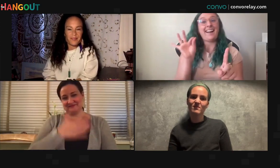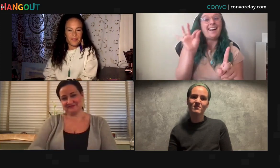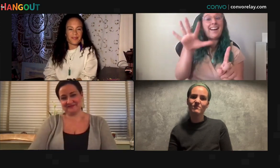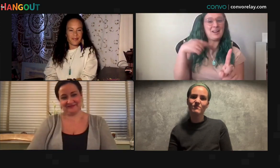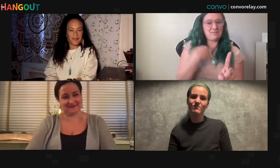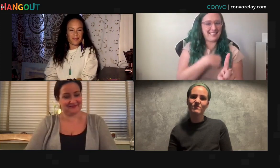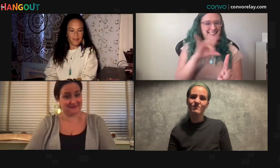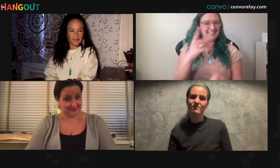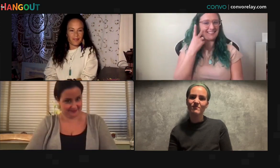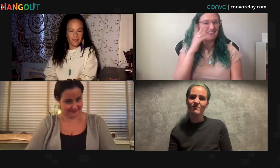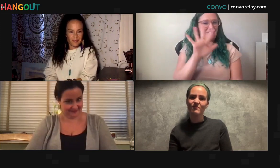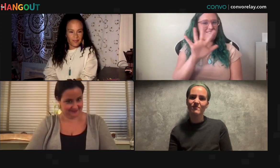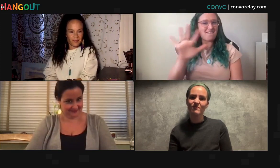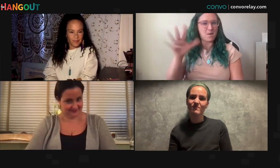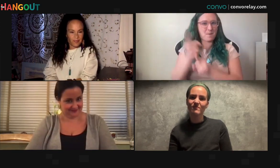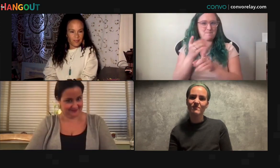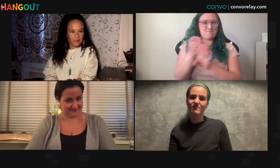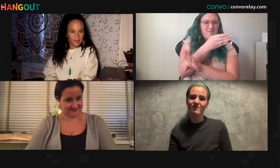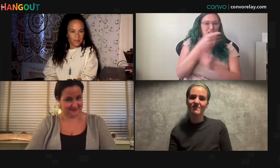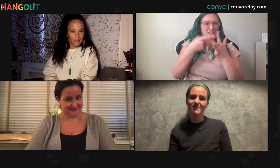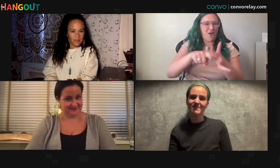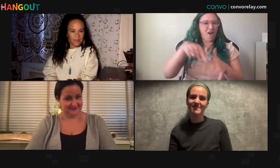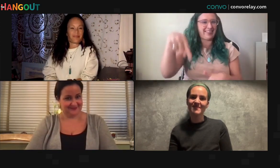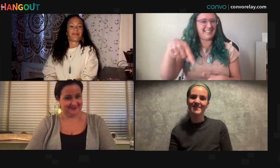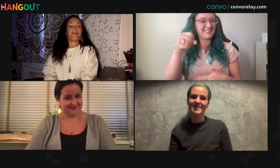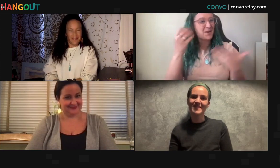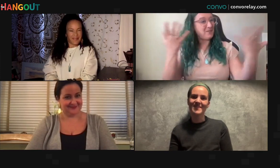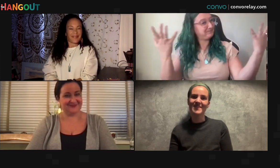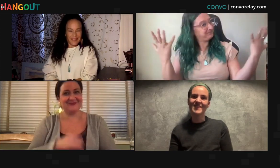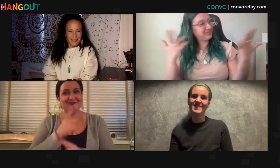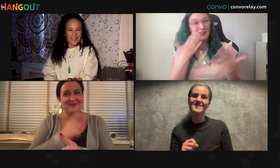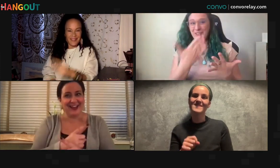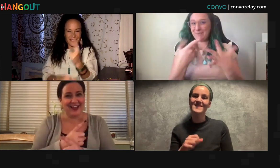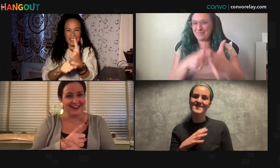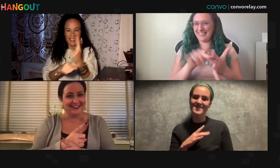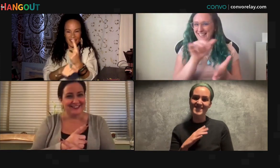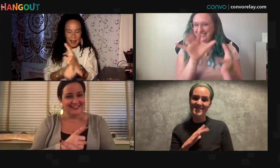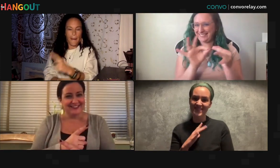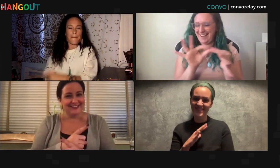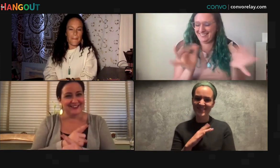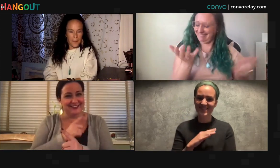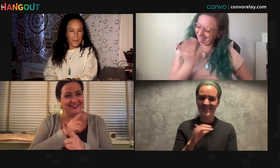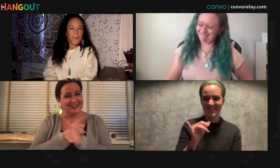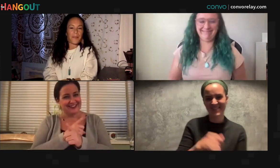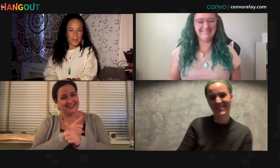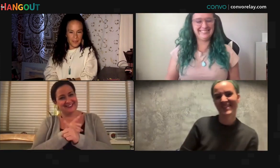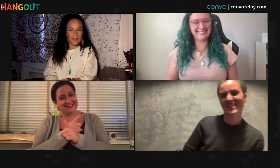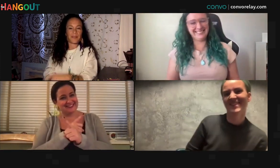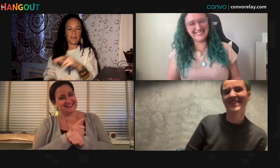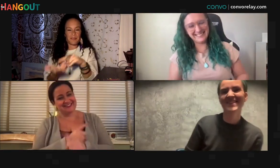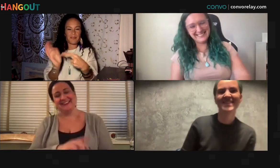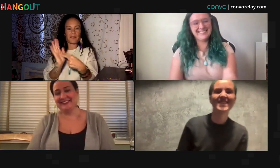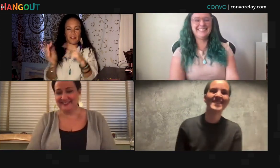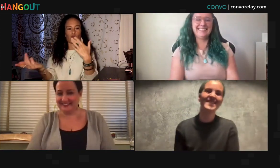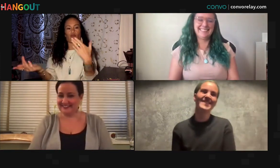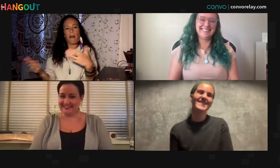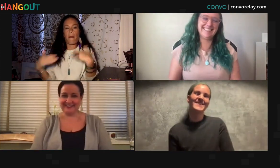the light appears and we see those things. Right. And I saw 555 right before I started this. So it's definitely something that